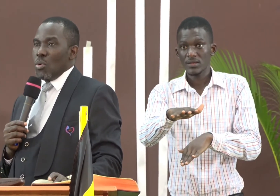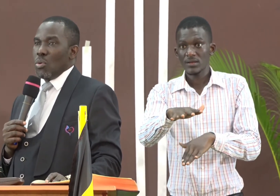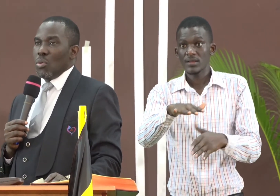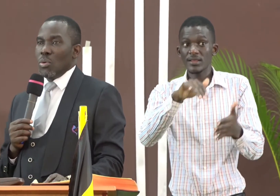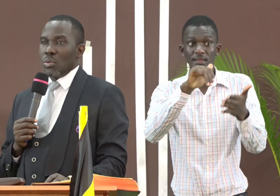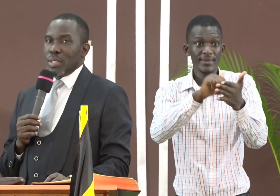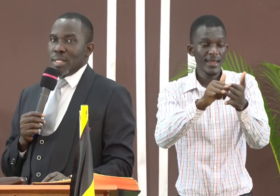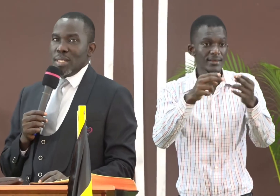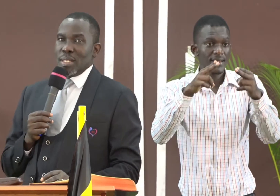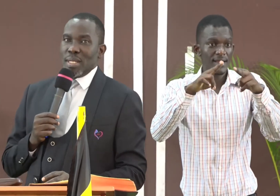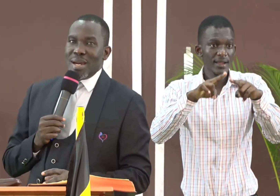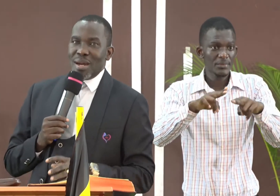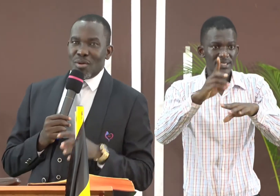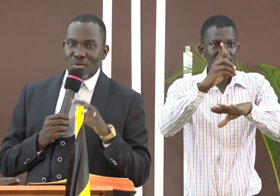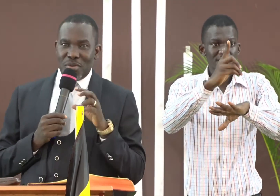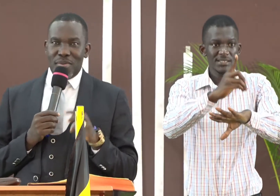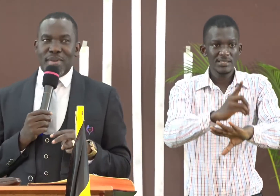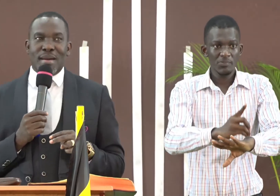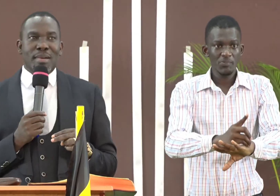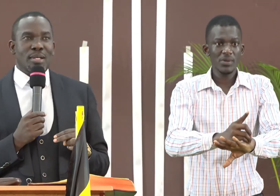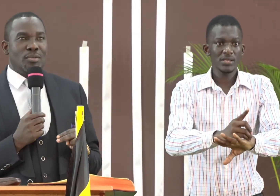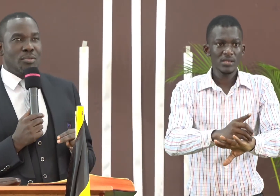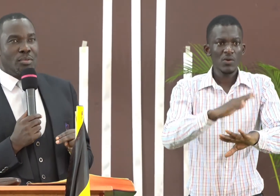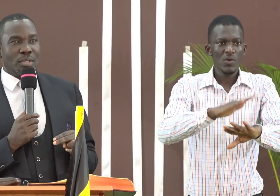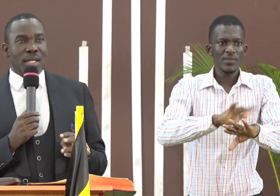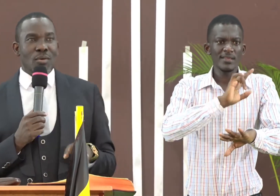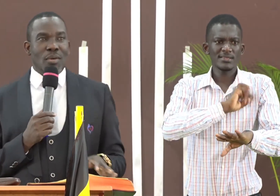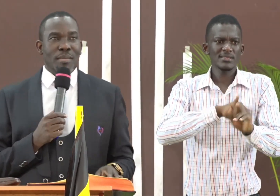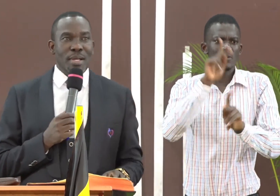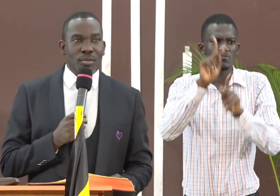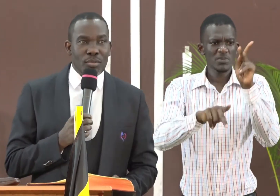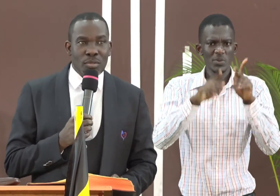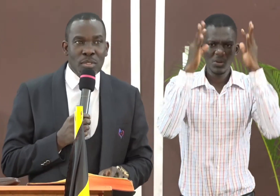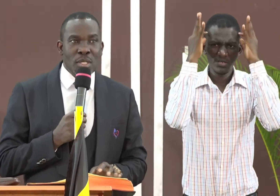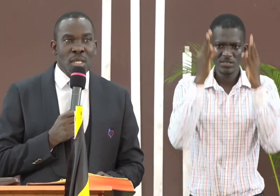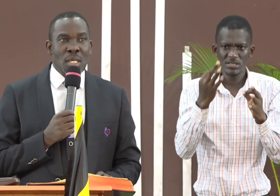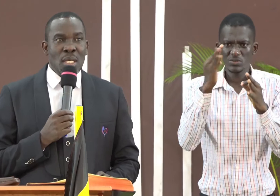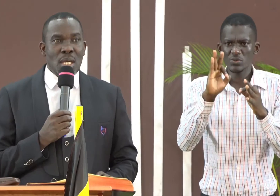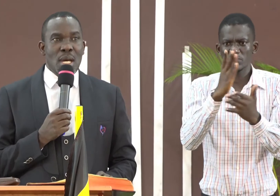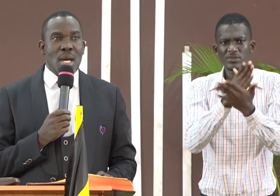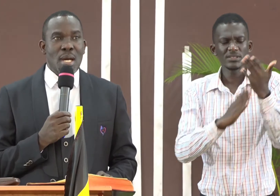Okukubaawo okusinziira ku bibi by'abantu, okusalawo kw'abantu.